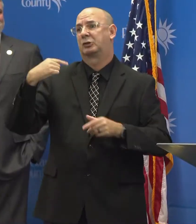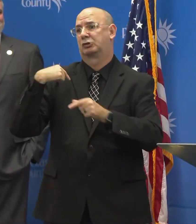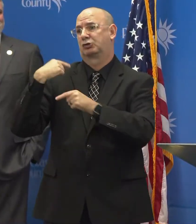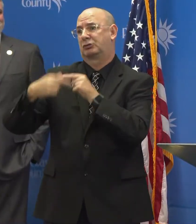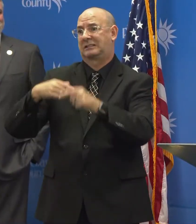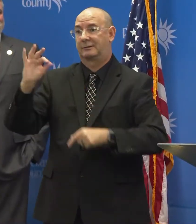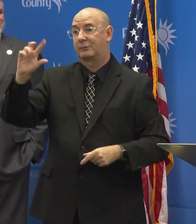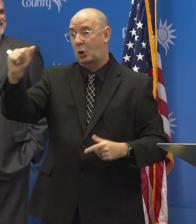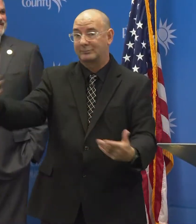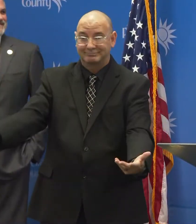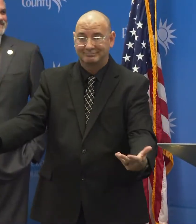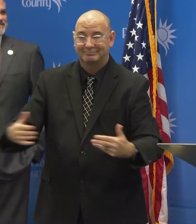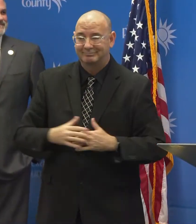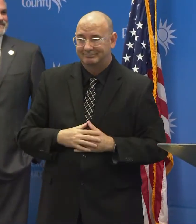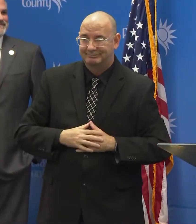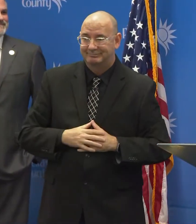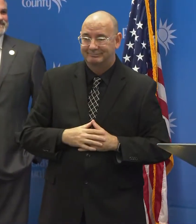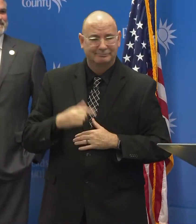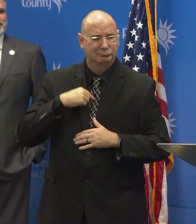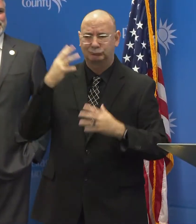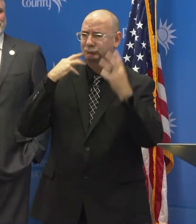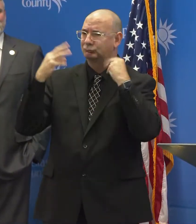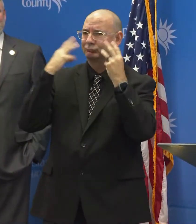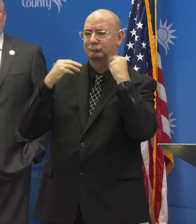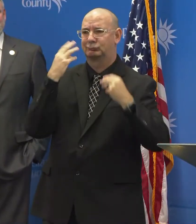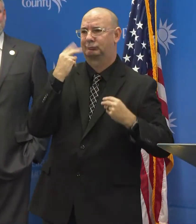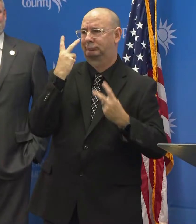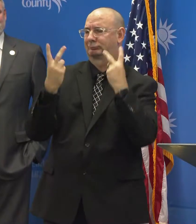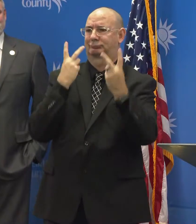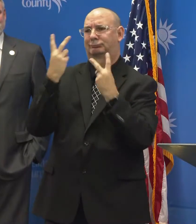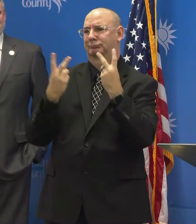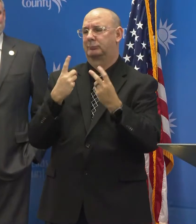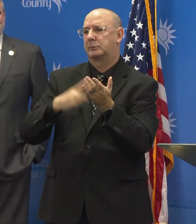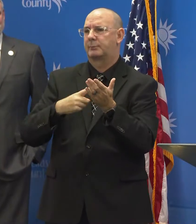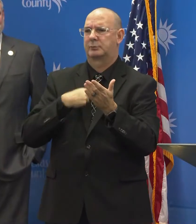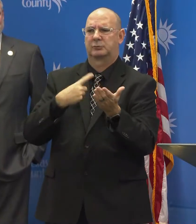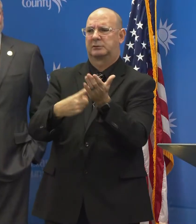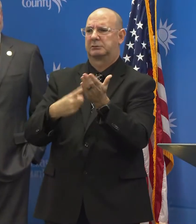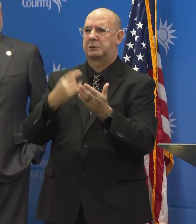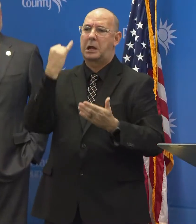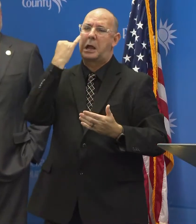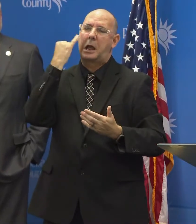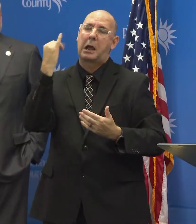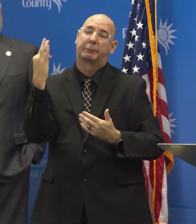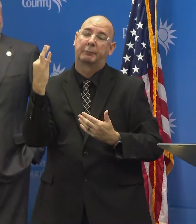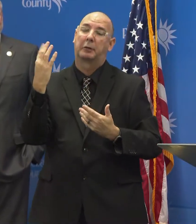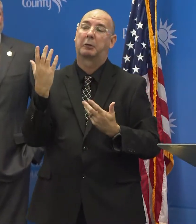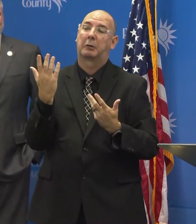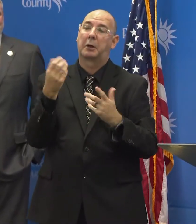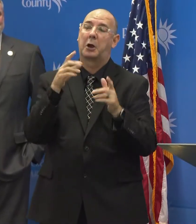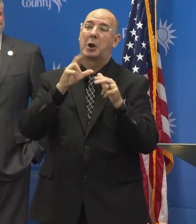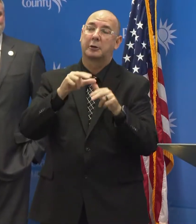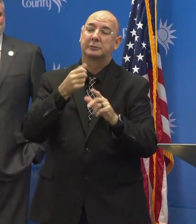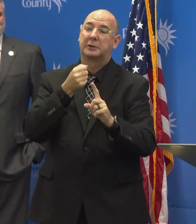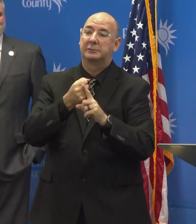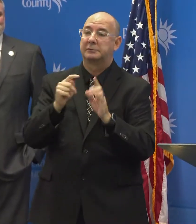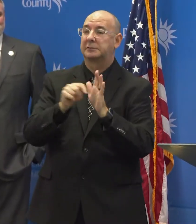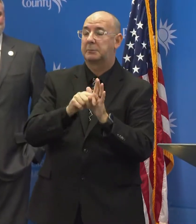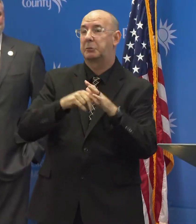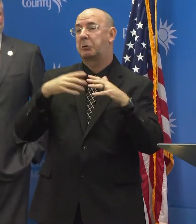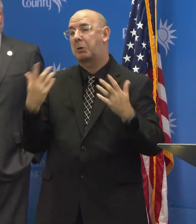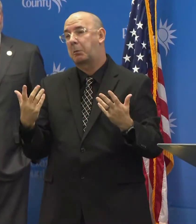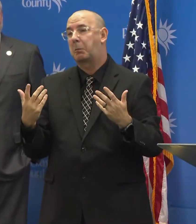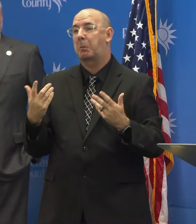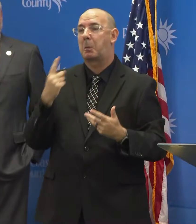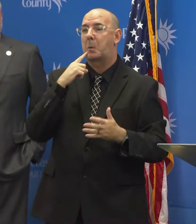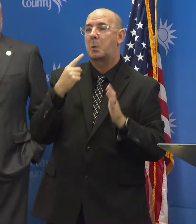often talked about this kind of storm hitting Tampa Bay and what that could do to this area we